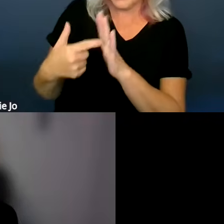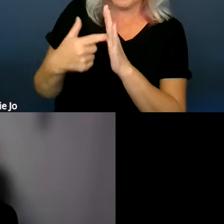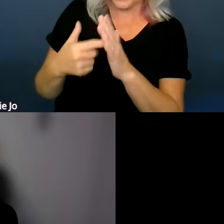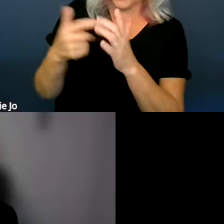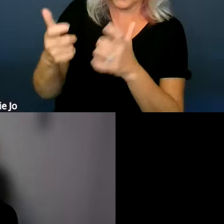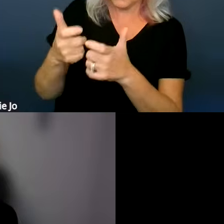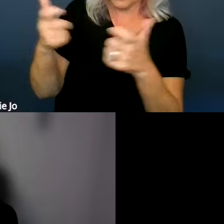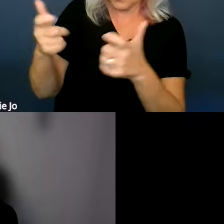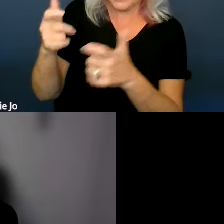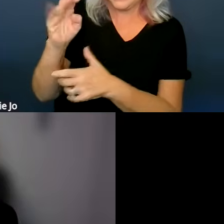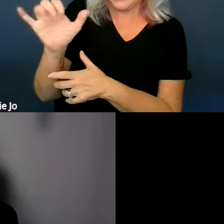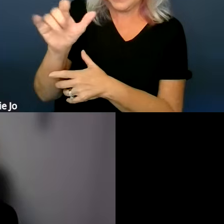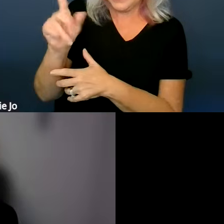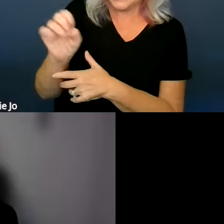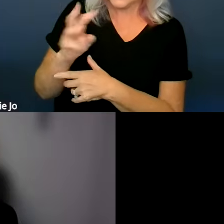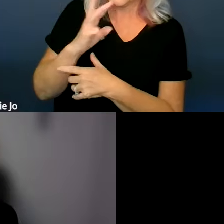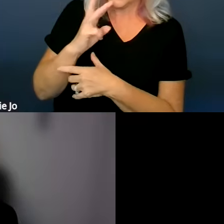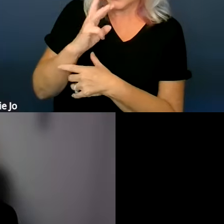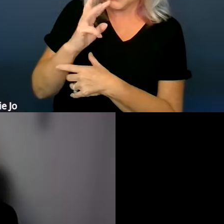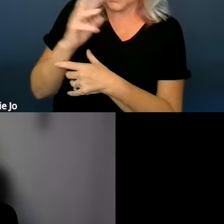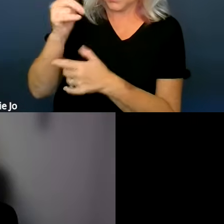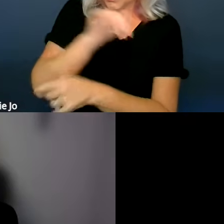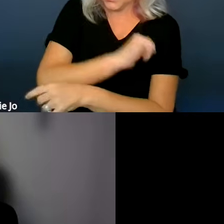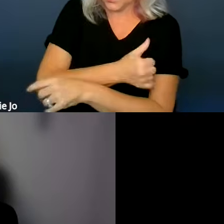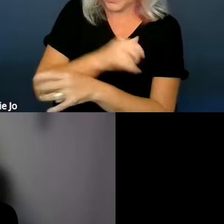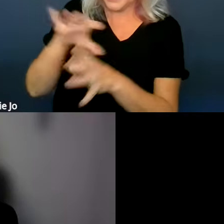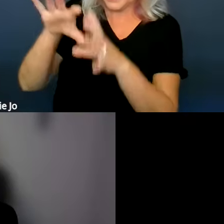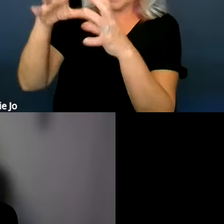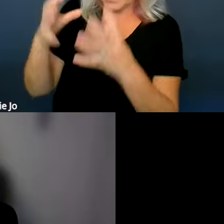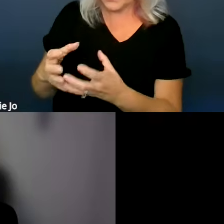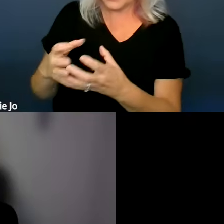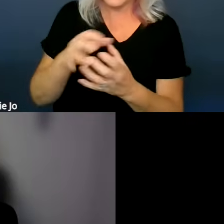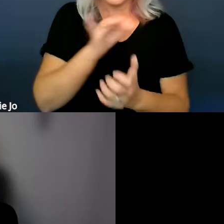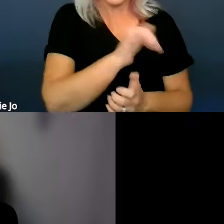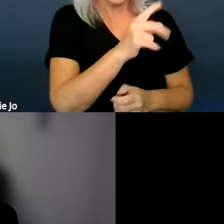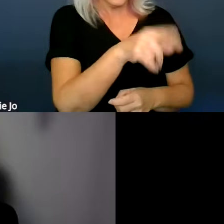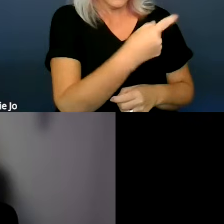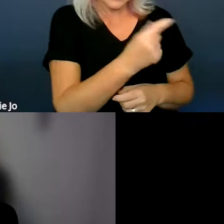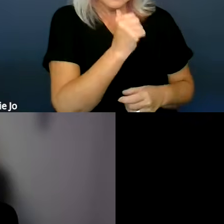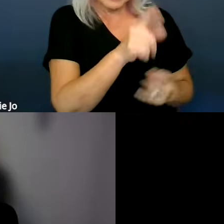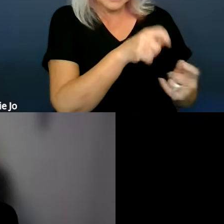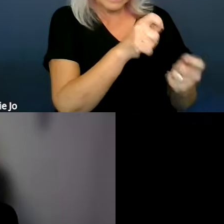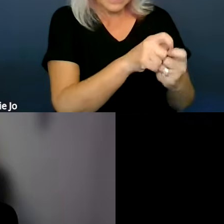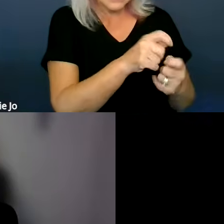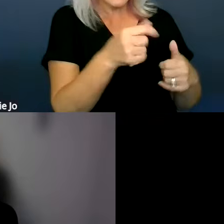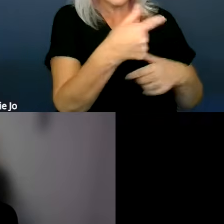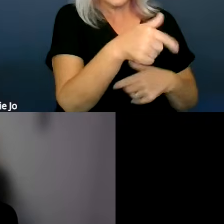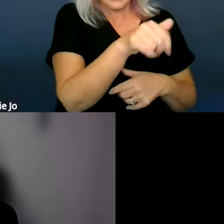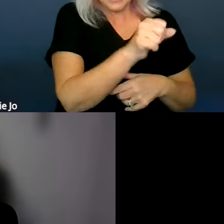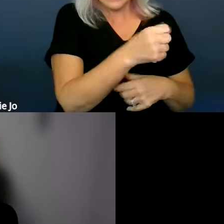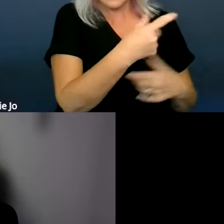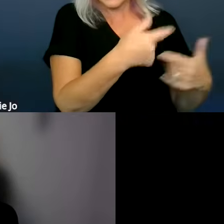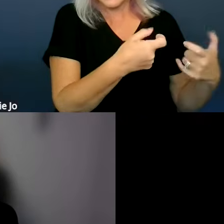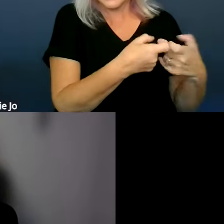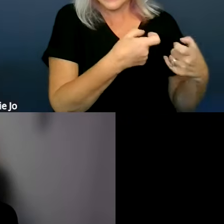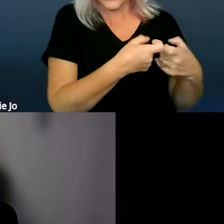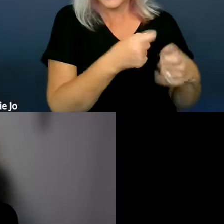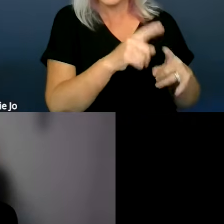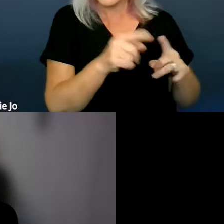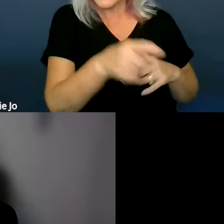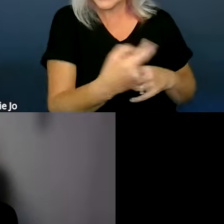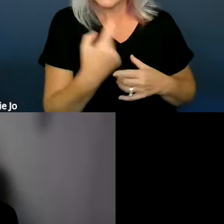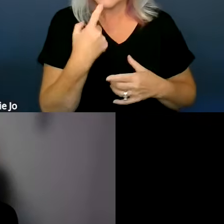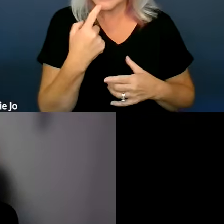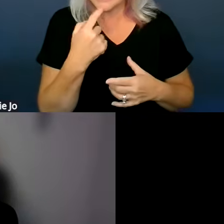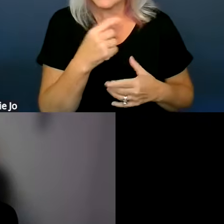Water? Water. Yeah. That it's only certain Yeah. gas and electric. In the measure, it defines it as those regulated